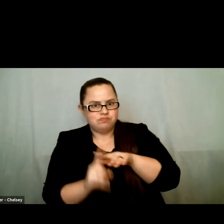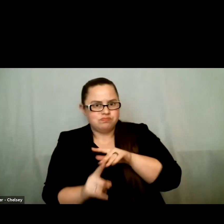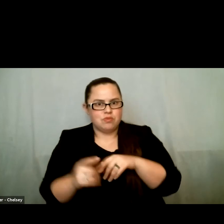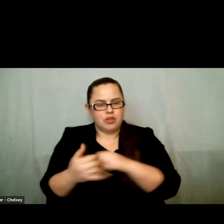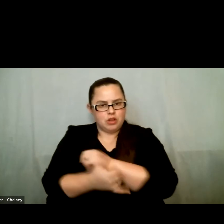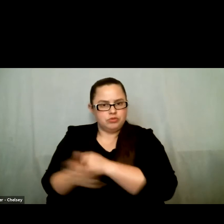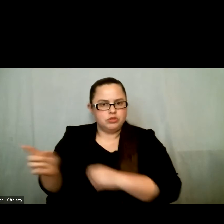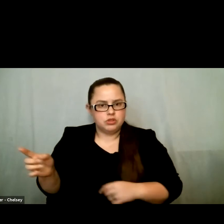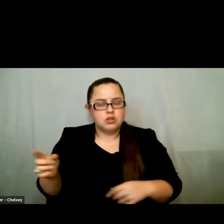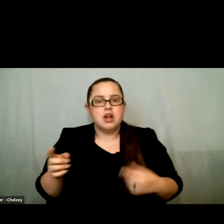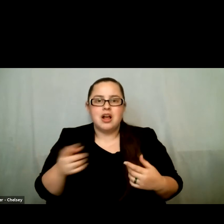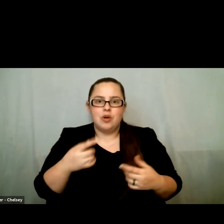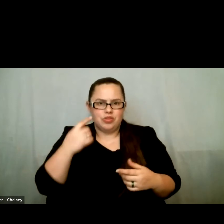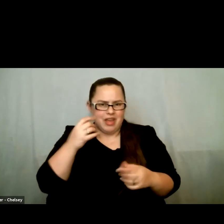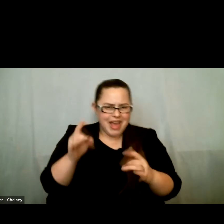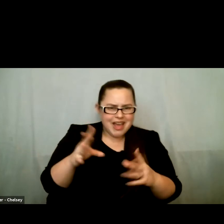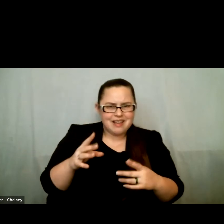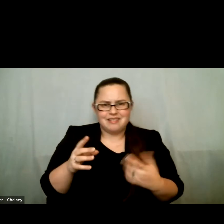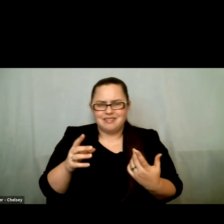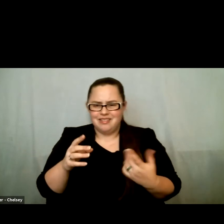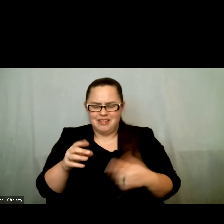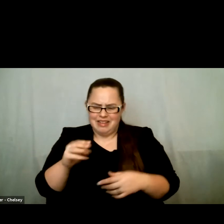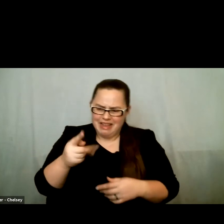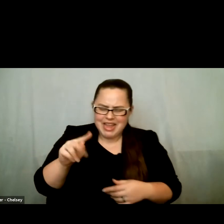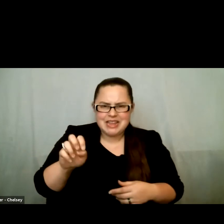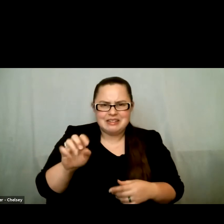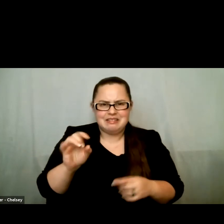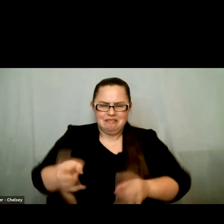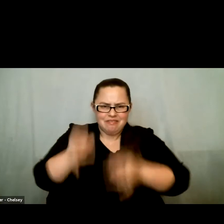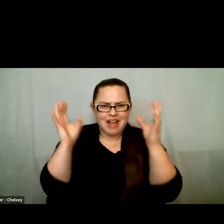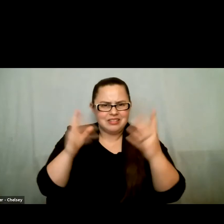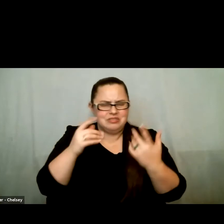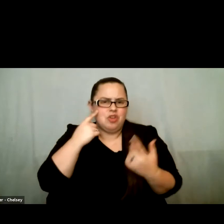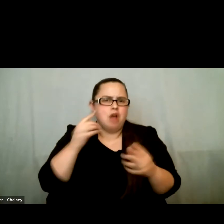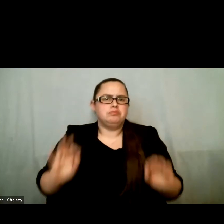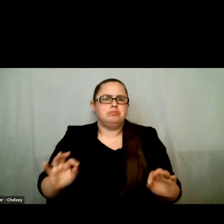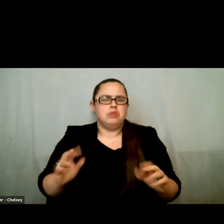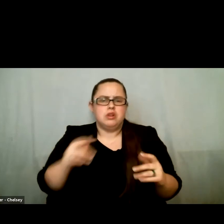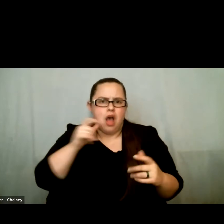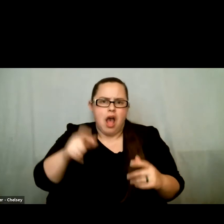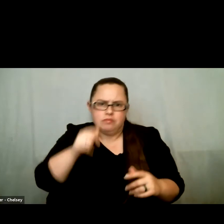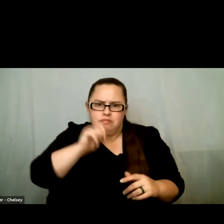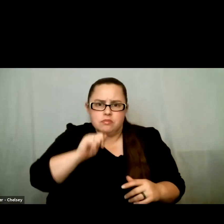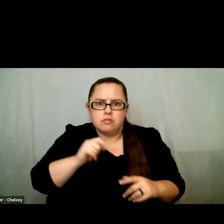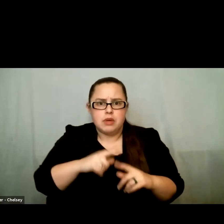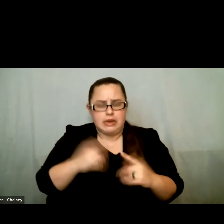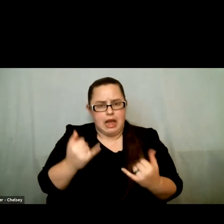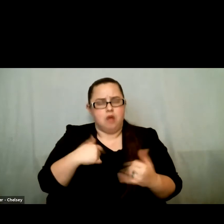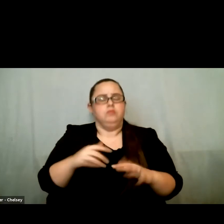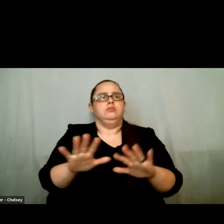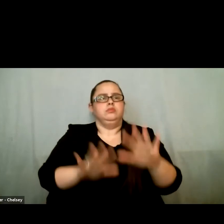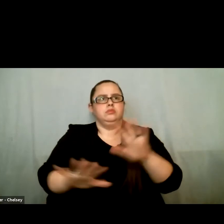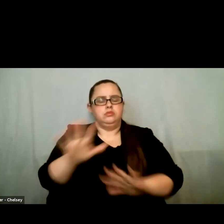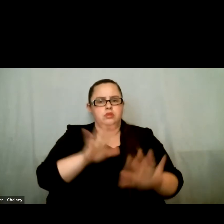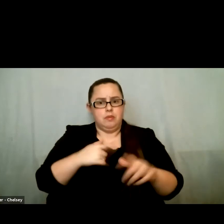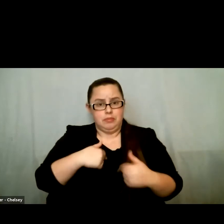with. As a mom, I hope that my children never deal with the ugly side of hate when they're adults. I want them to achieve